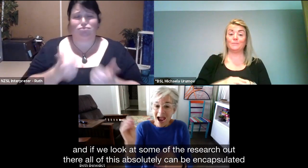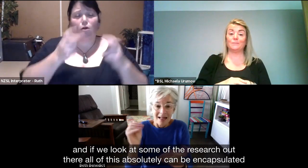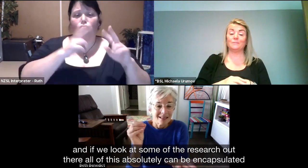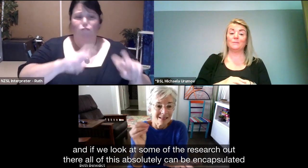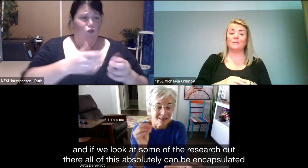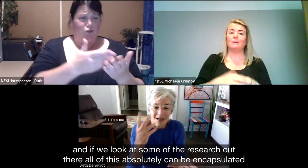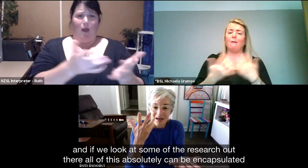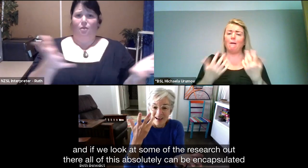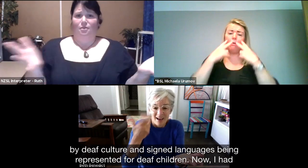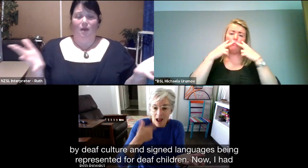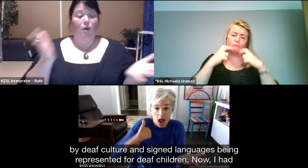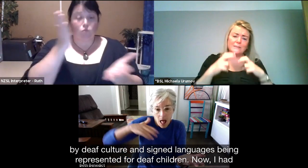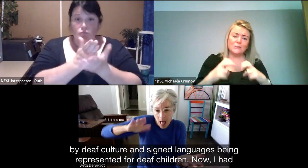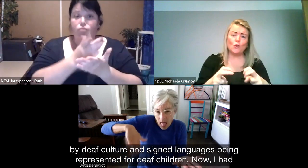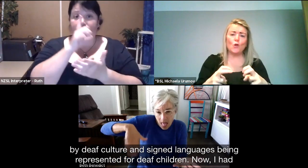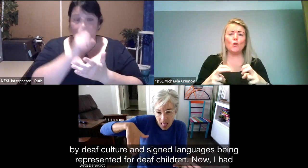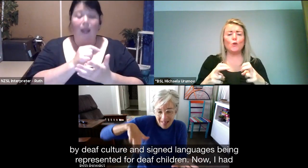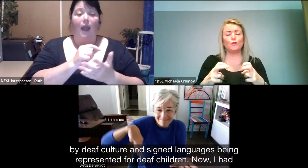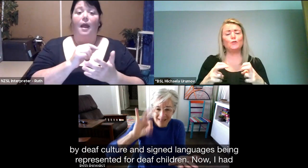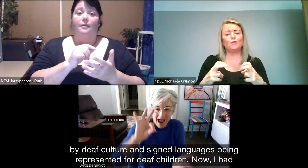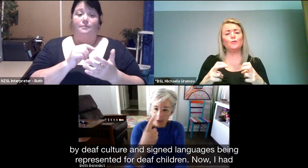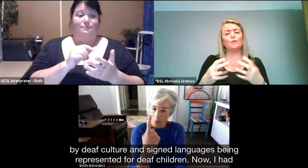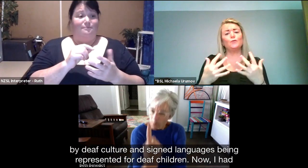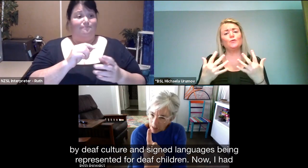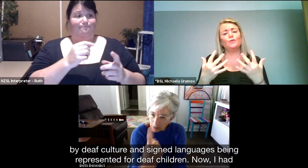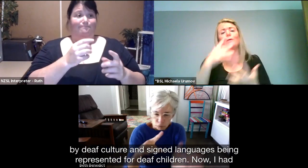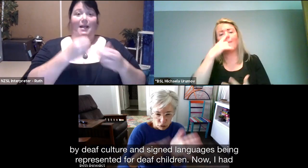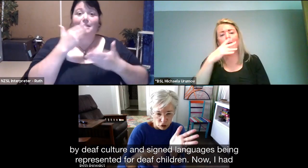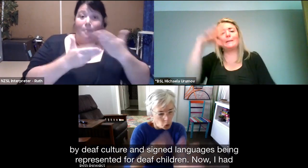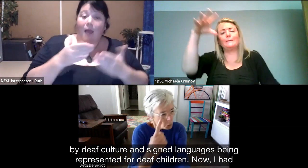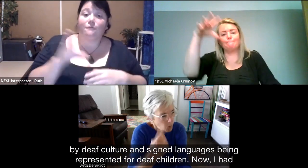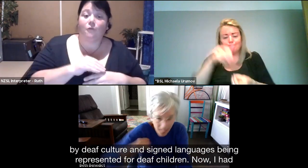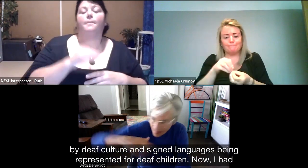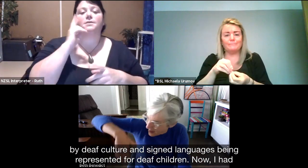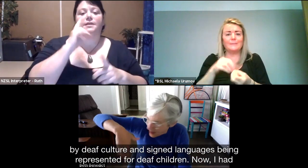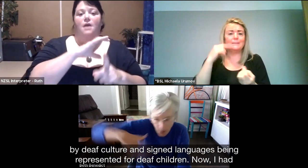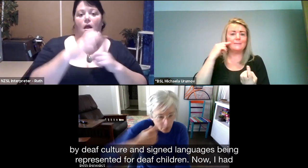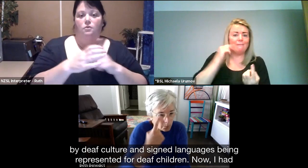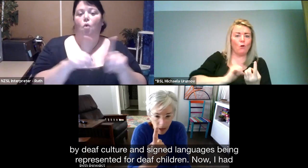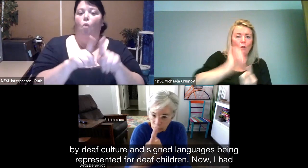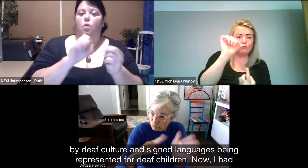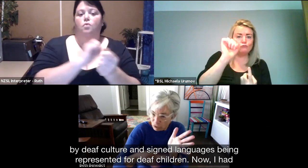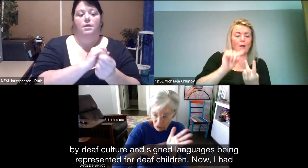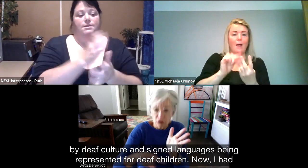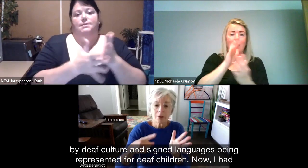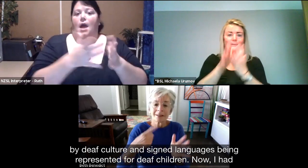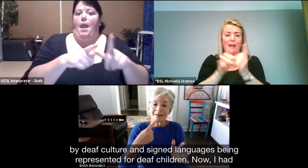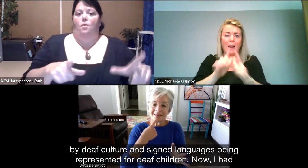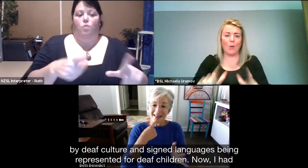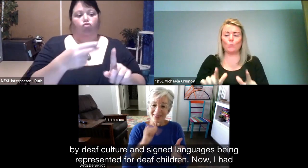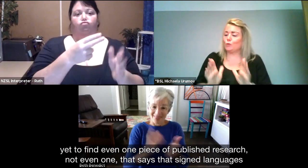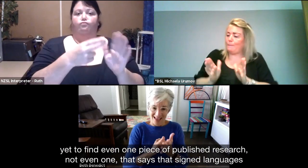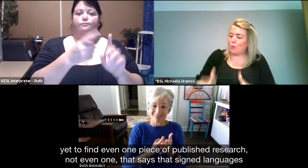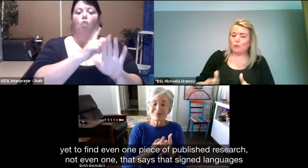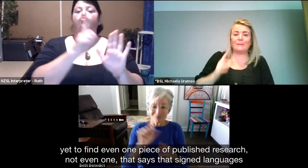absolutely can be encapsulated by deaf culture and signed languages being represented for deaf children. Now,